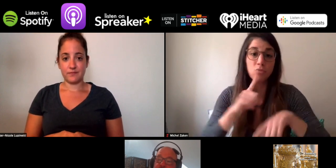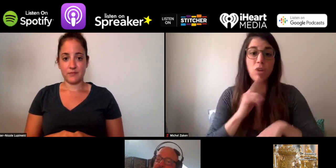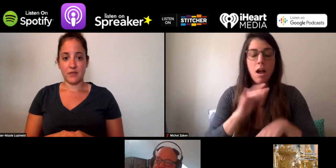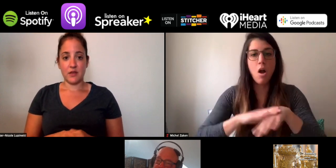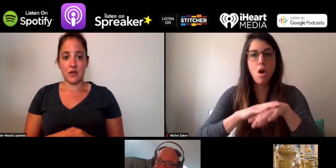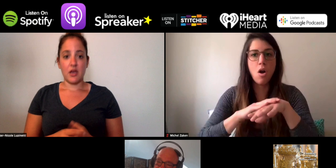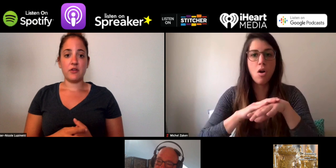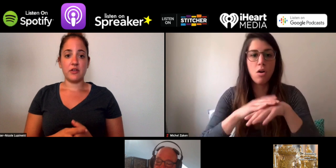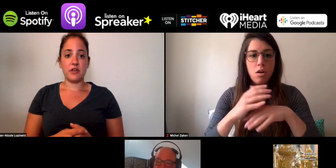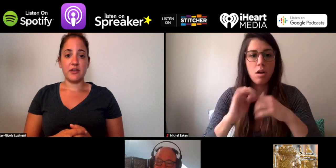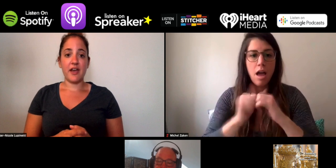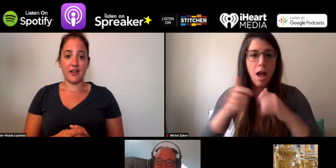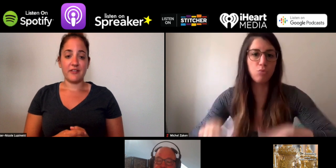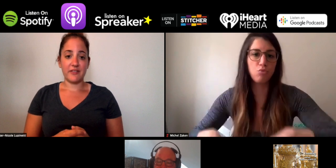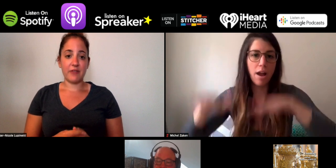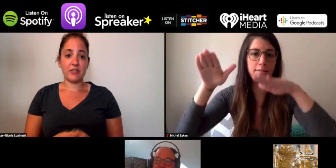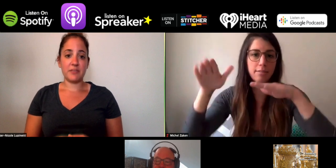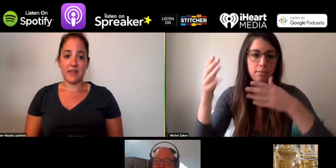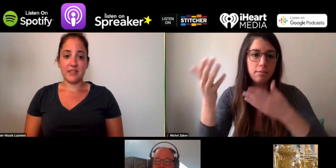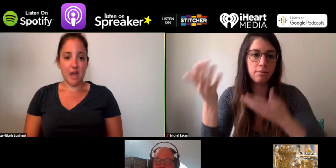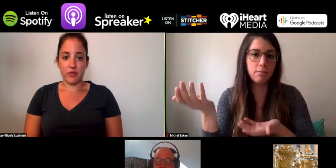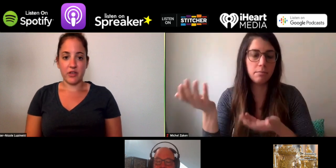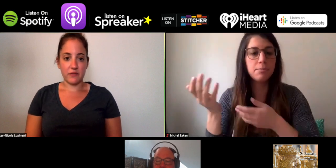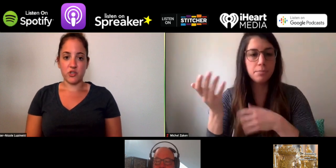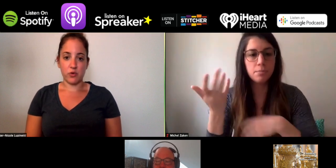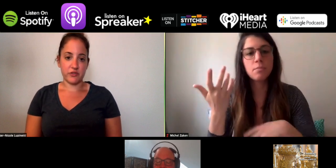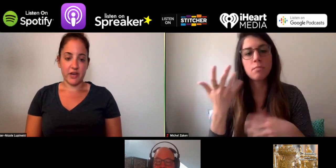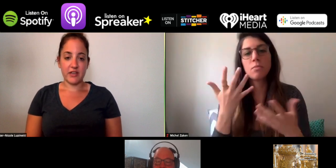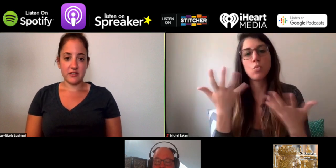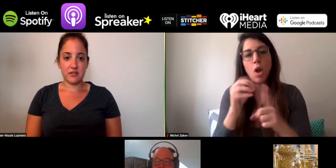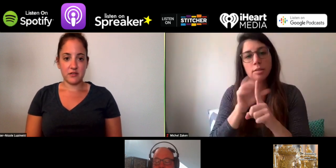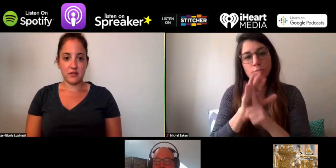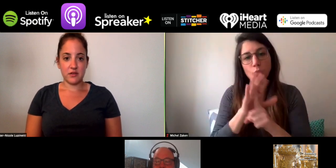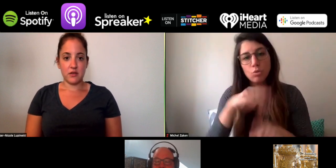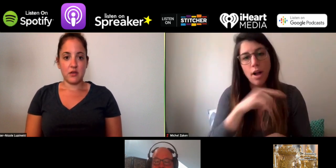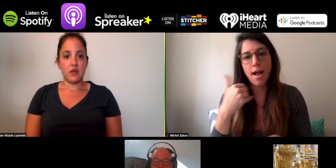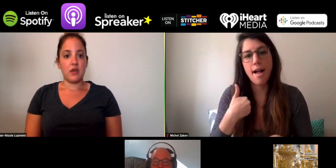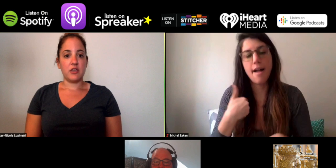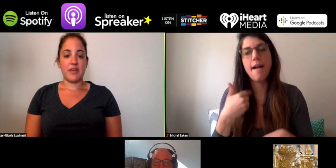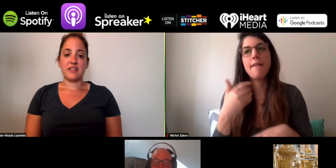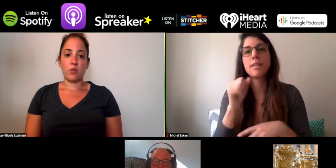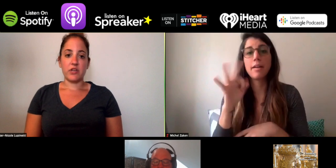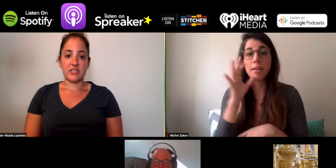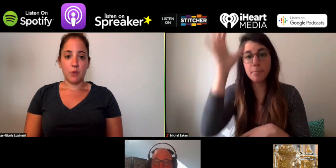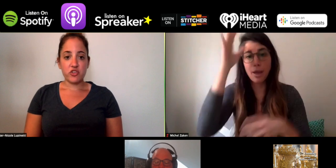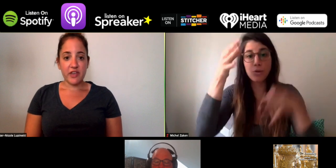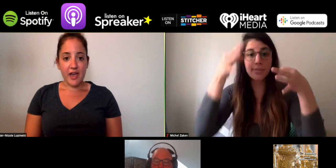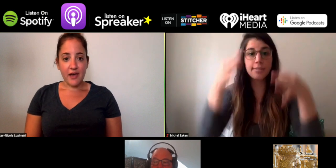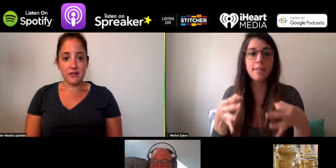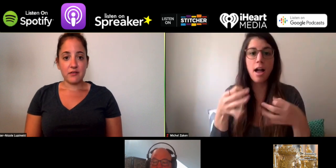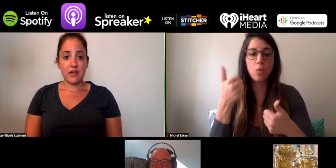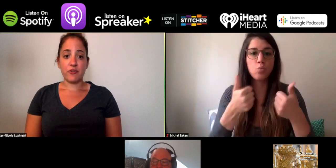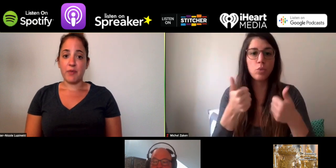Which to me was a little novel. Yeah, that really depends on how the individual was raised. It depends on what exposure